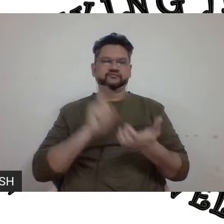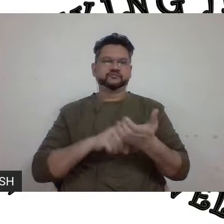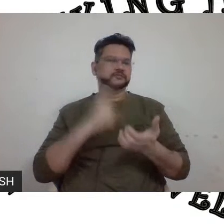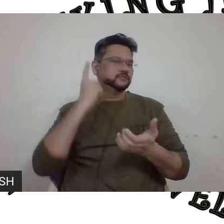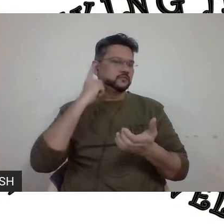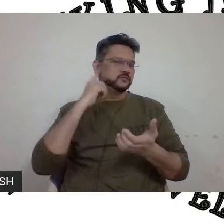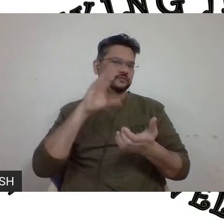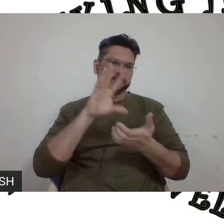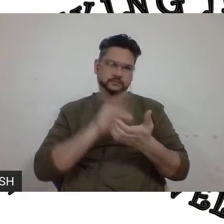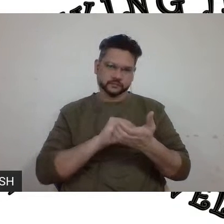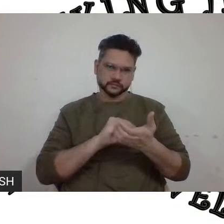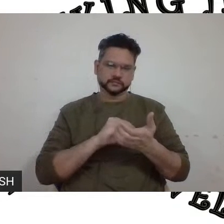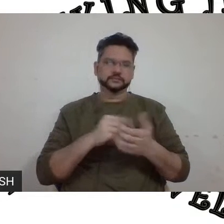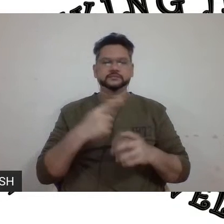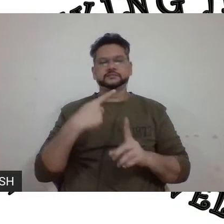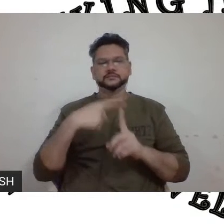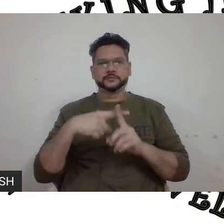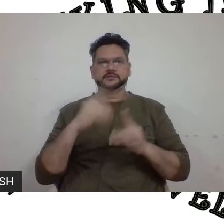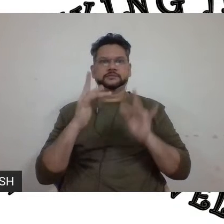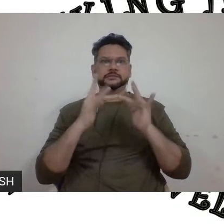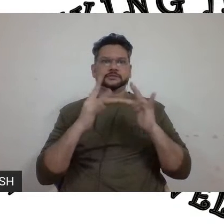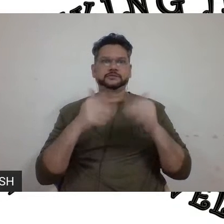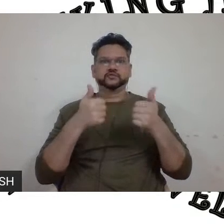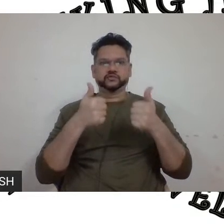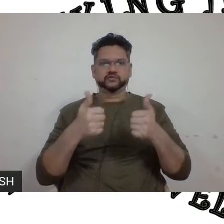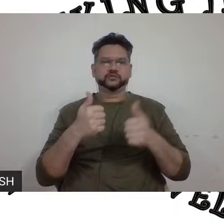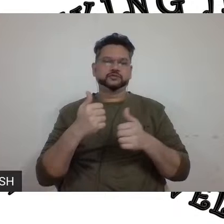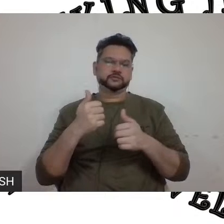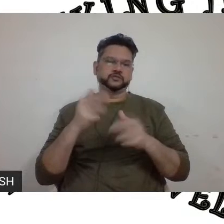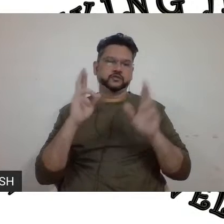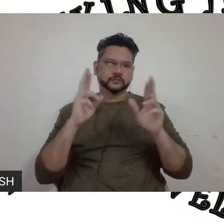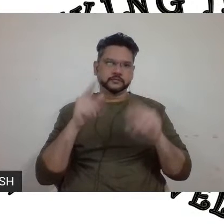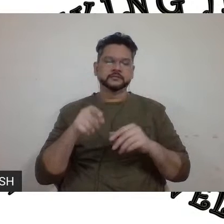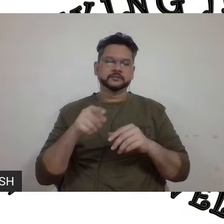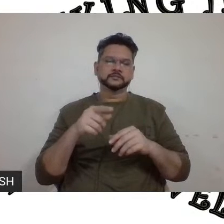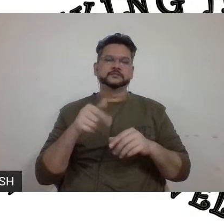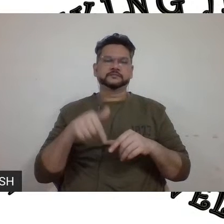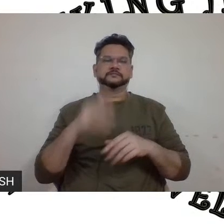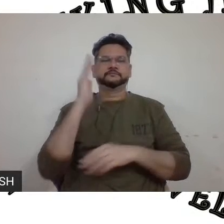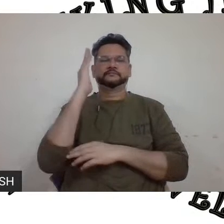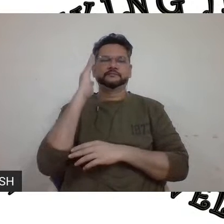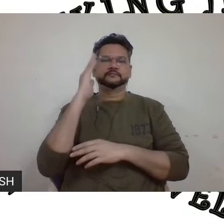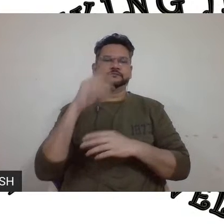maintain good network connectivity so that you can make best use of this webinar.